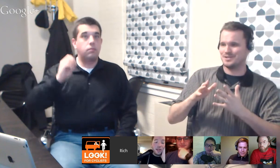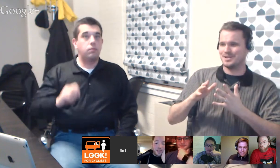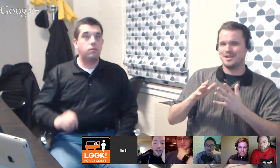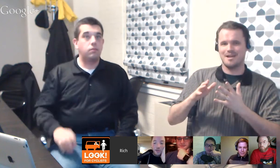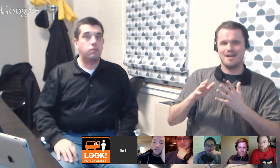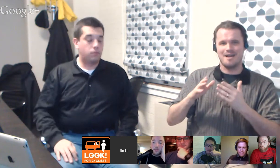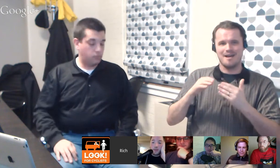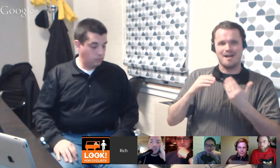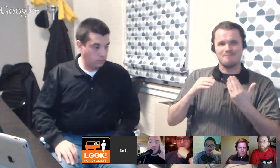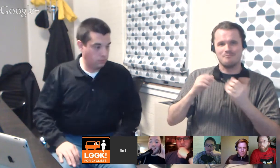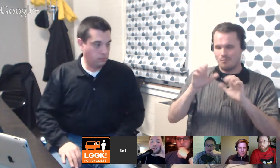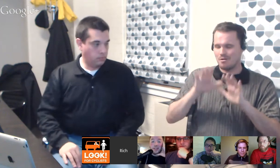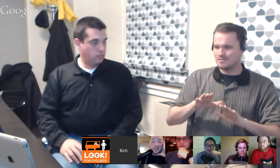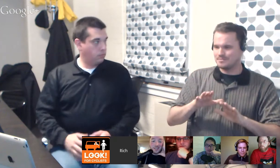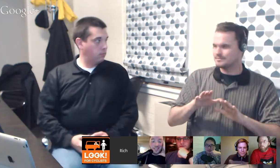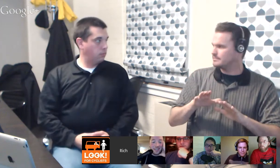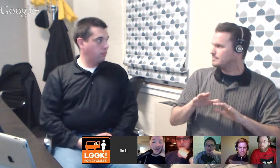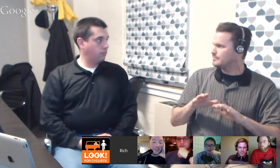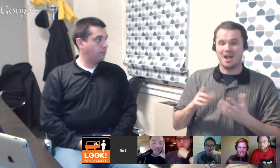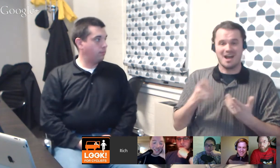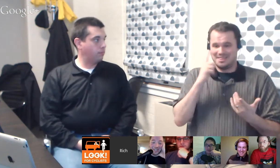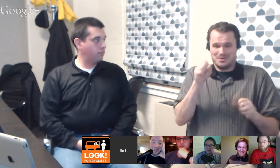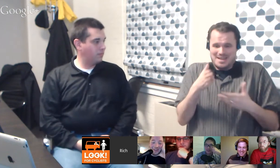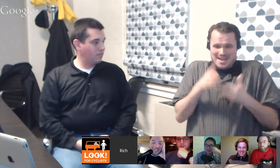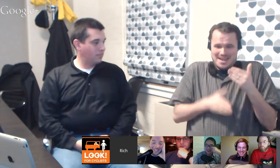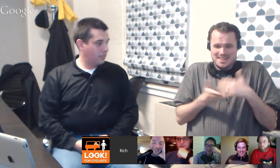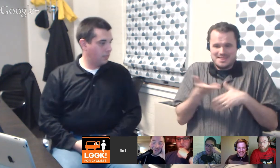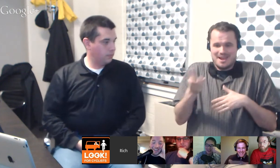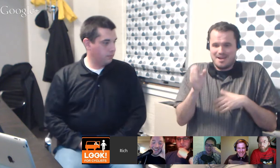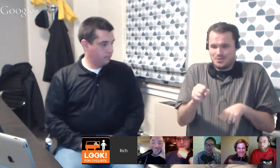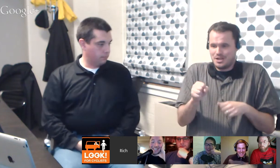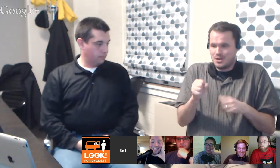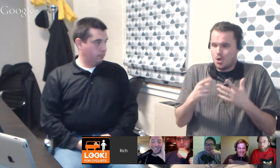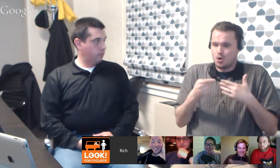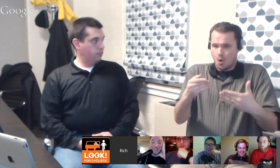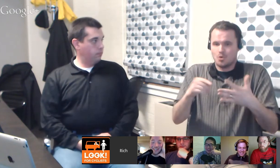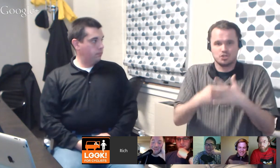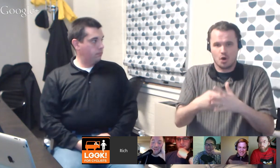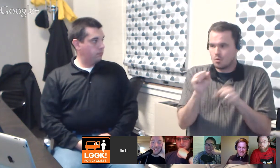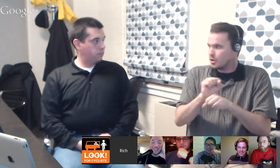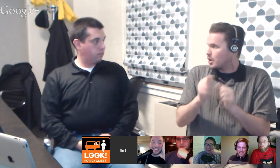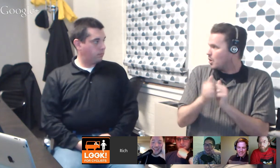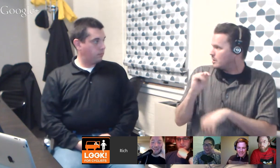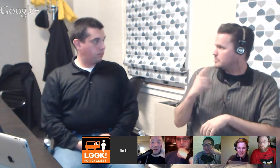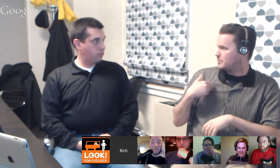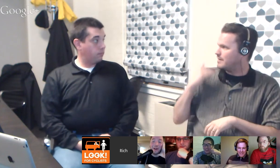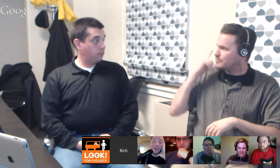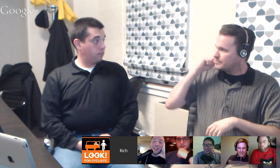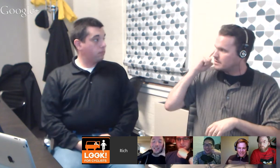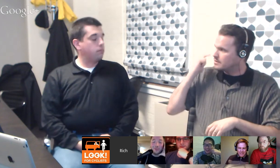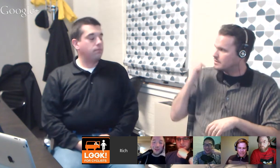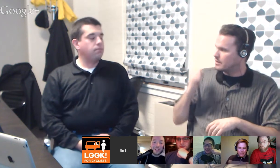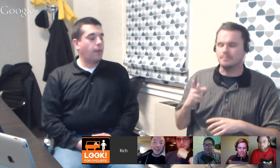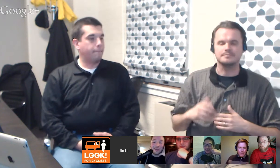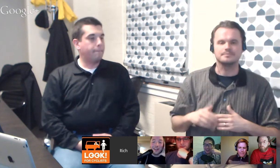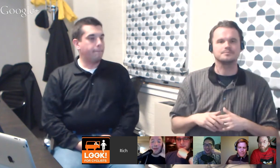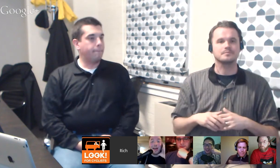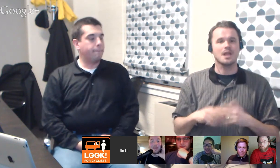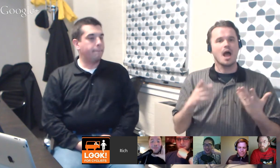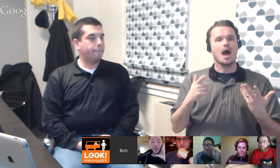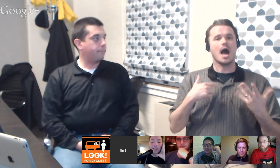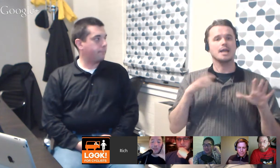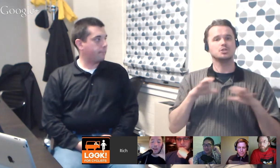feel like we could just end it right there and say, okay, let's just go and start working on it, because there's so much more to talk about. But I do want to kind of go